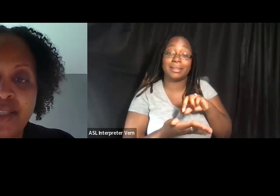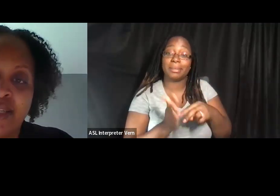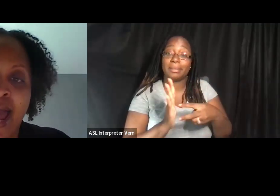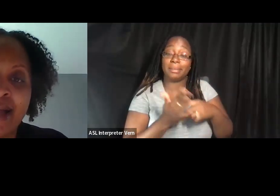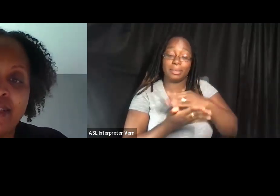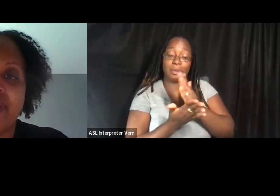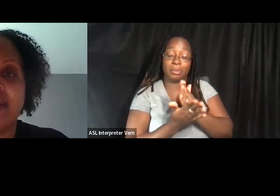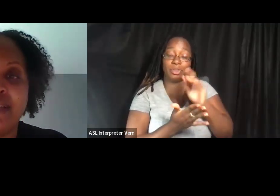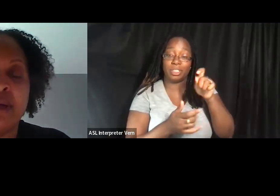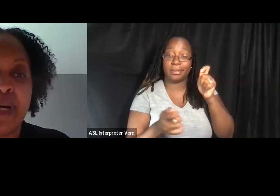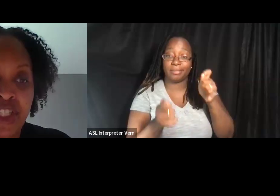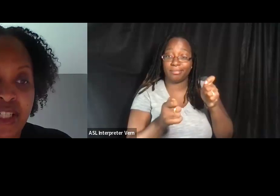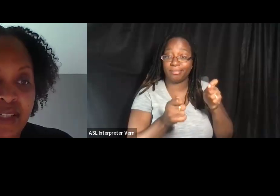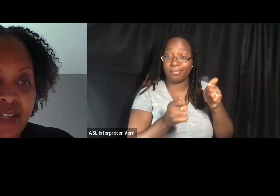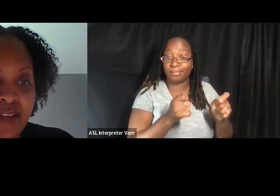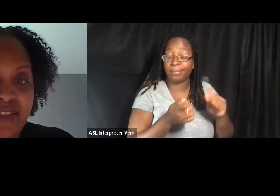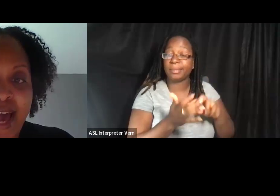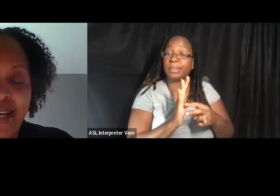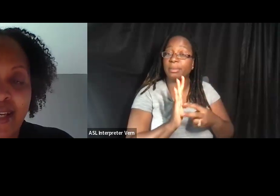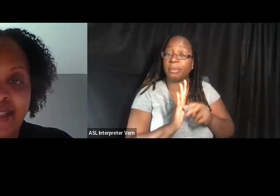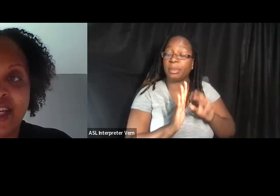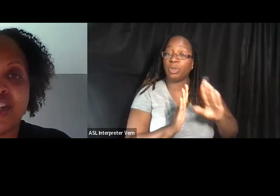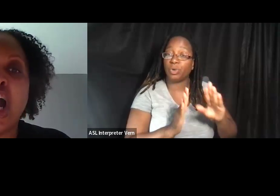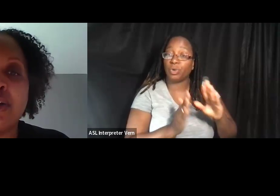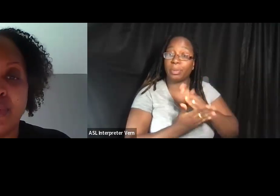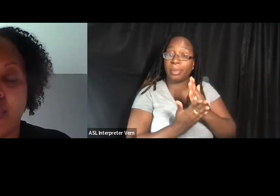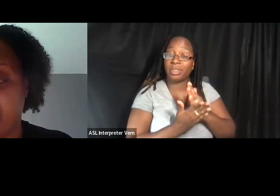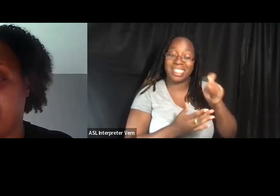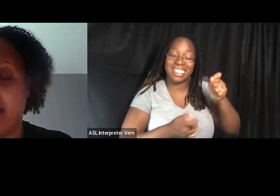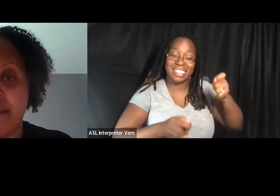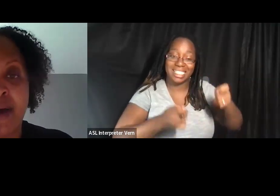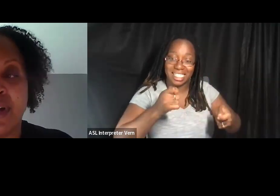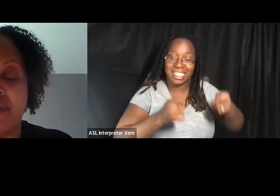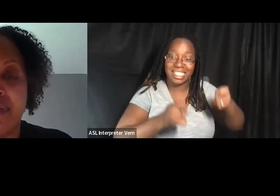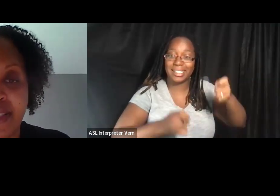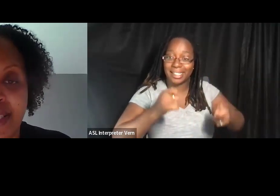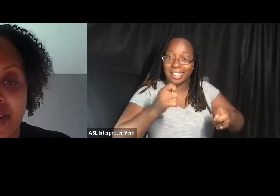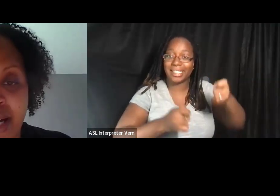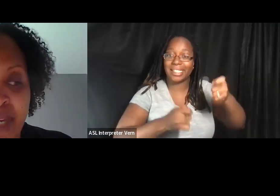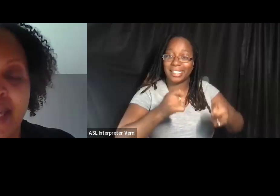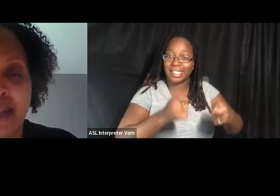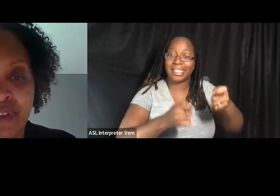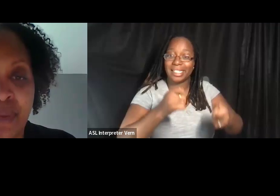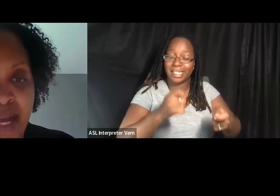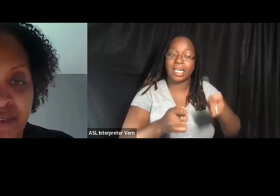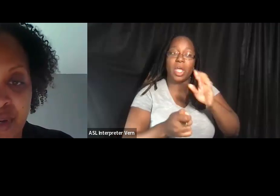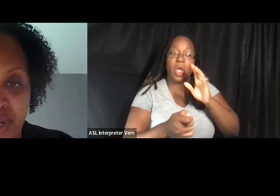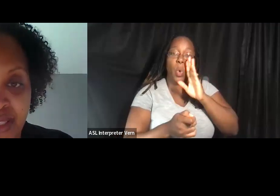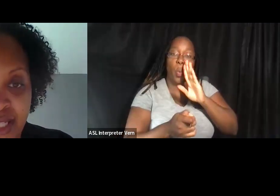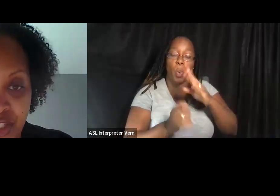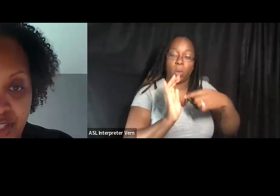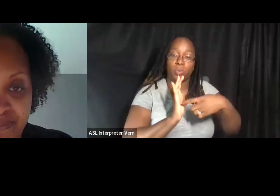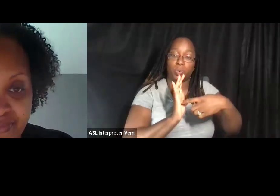So it is an active and living budget that is concurrent with the amount of funds that are coming in and flowing out